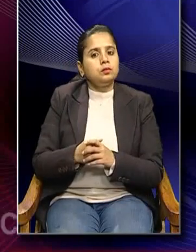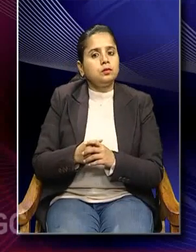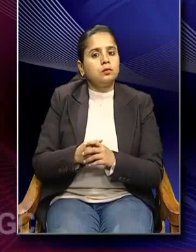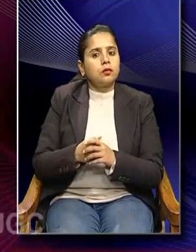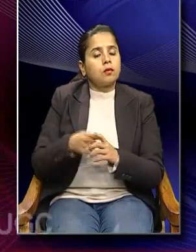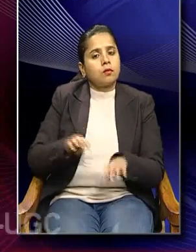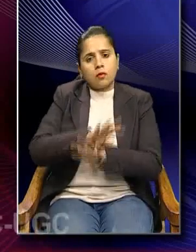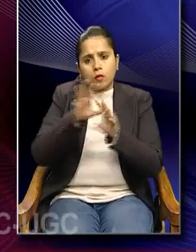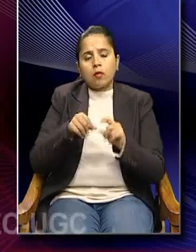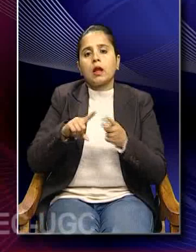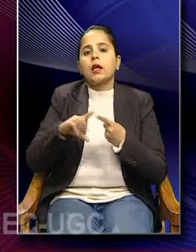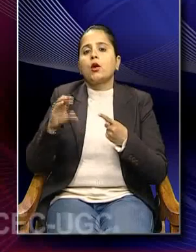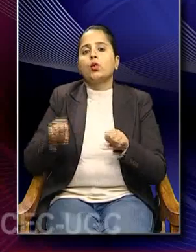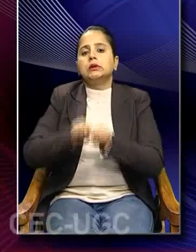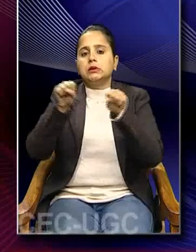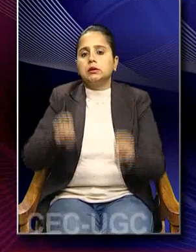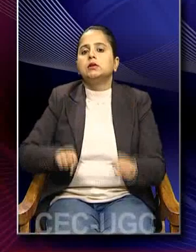the entire ecosystem actually.